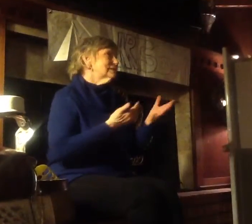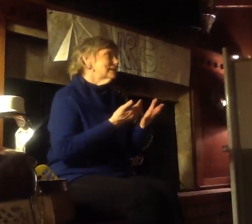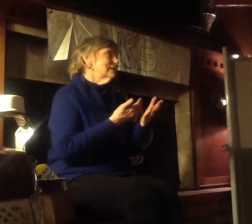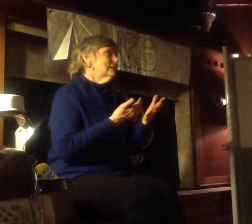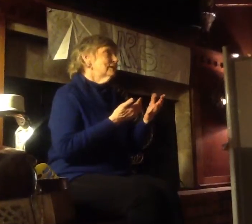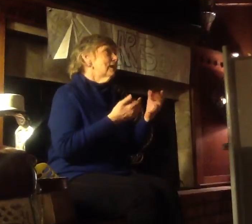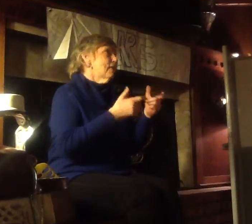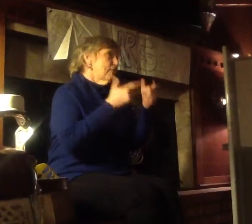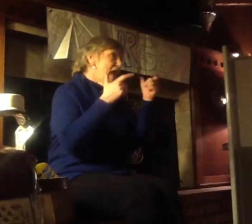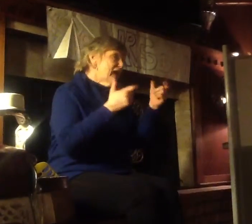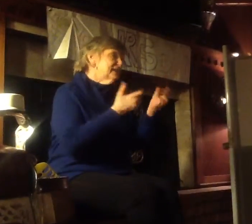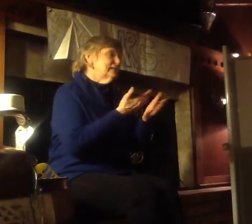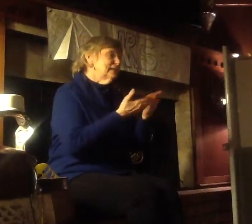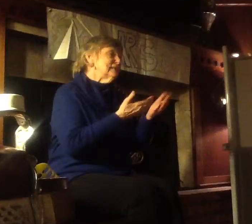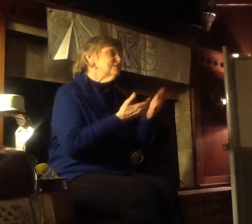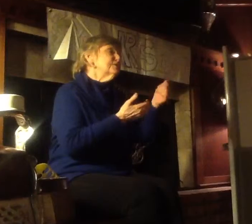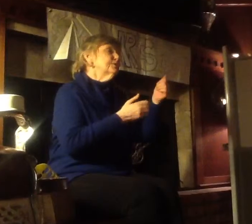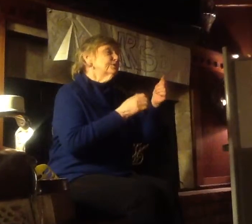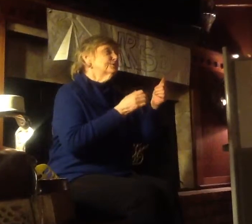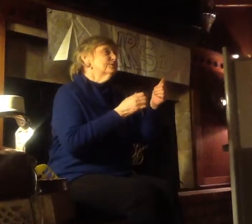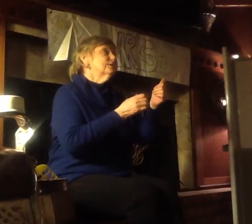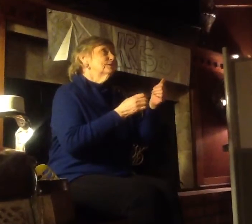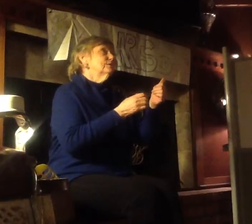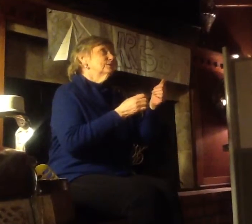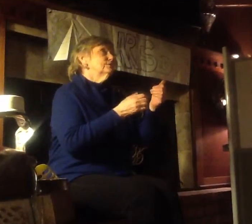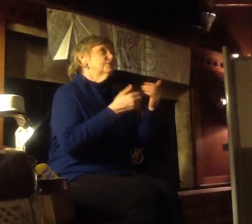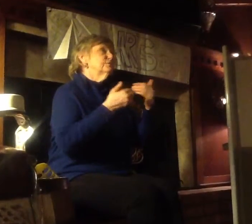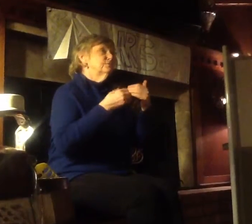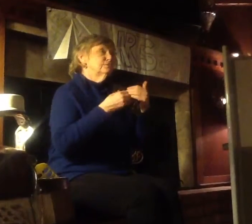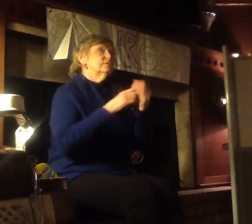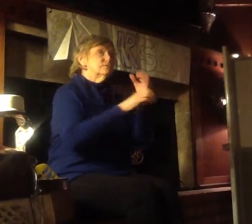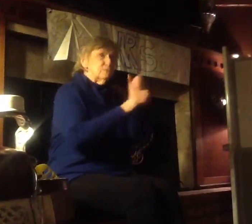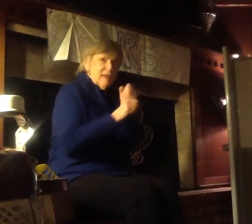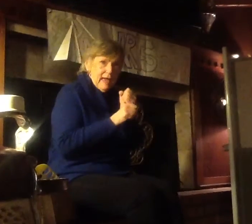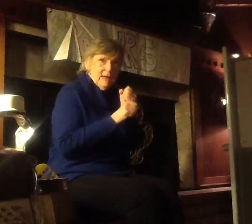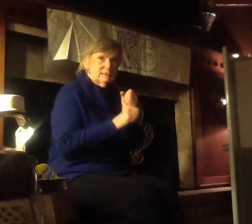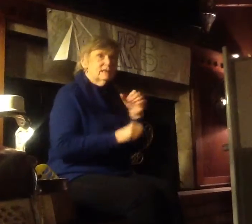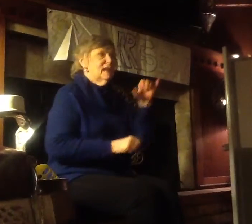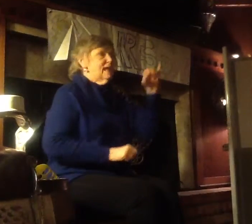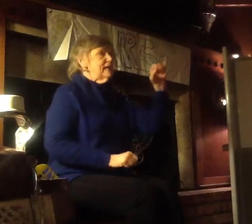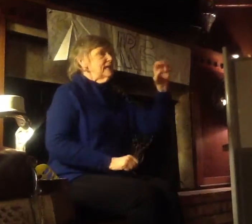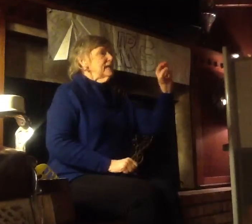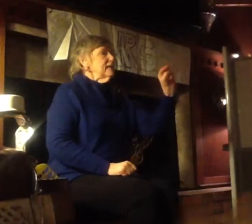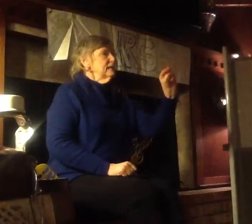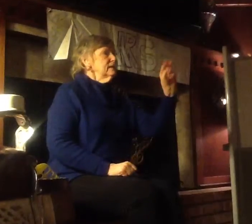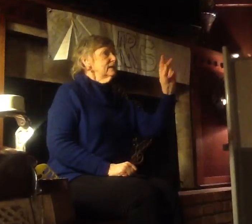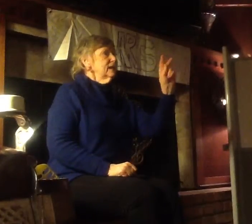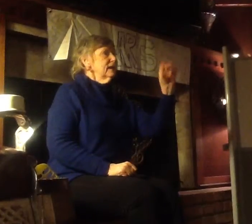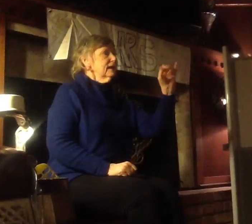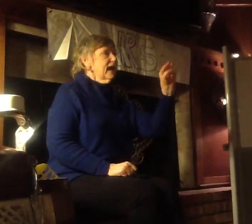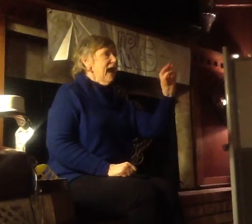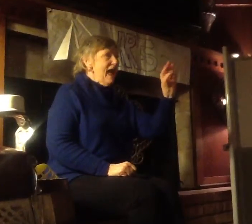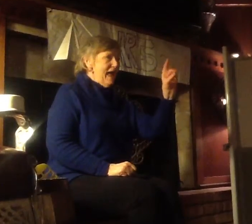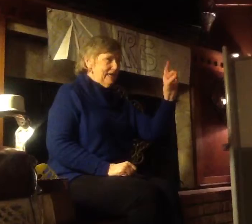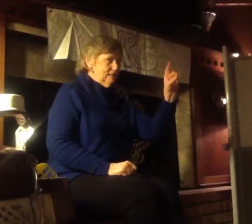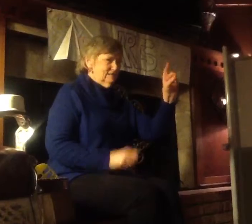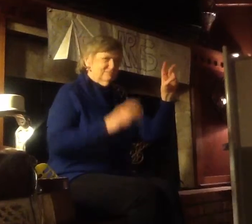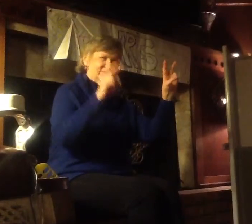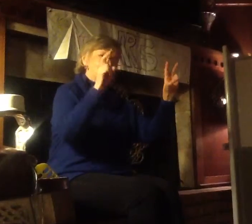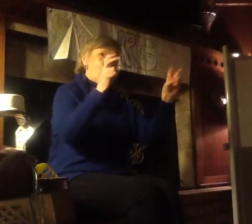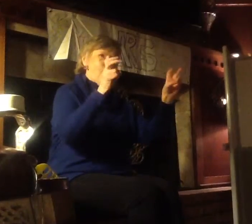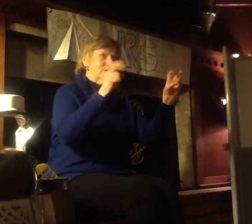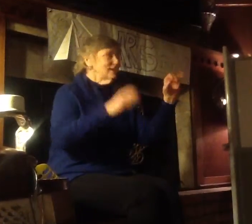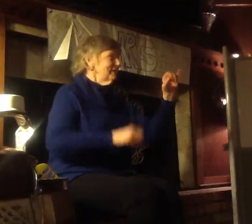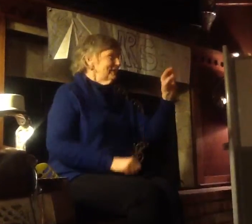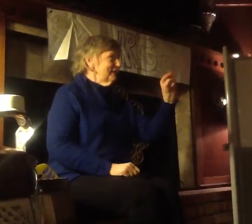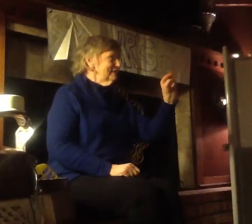So a lot easier to get in kind.